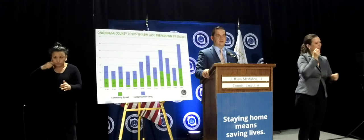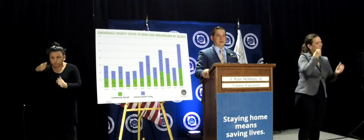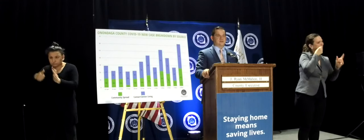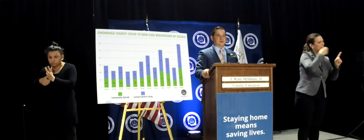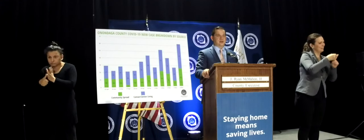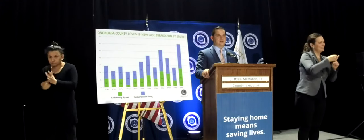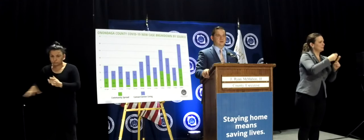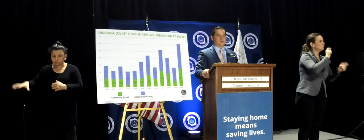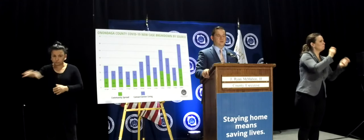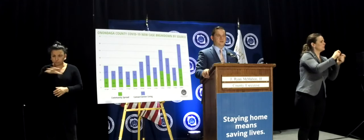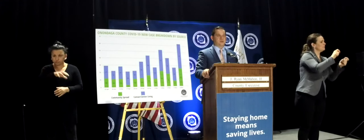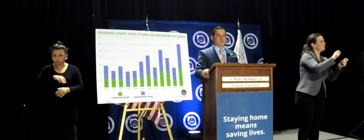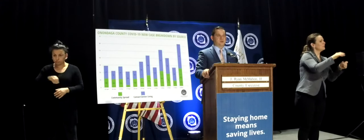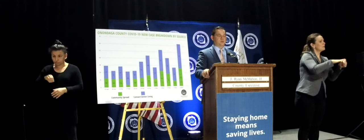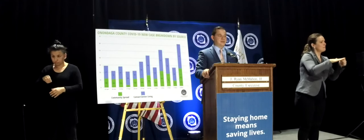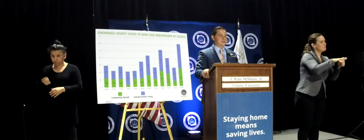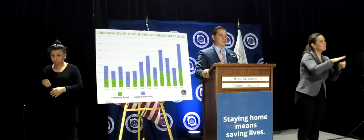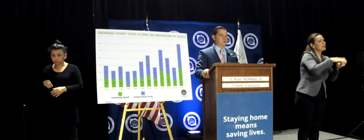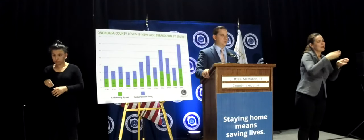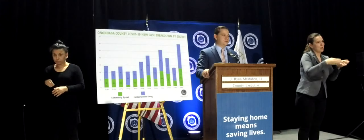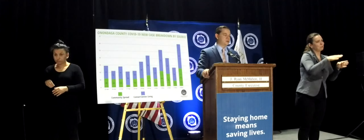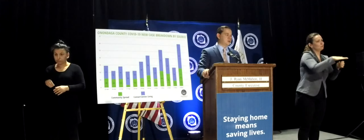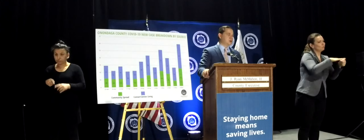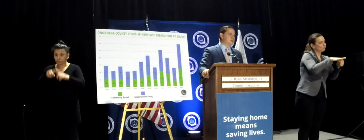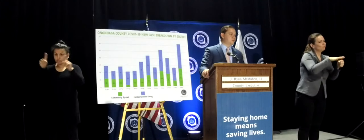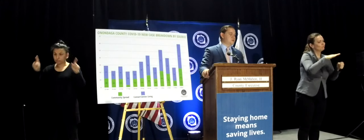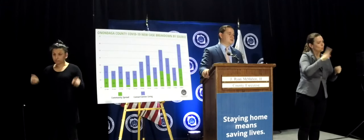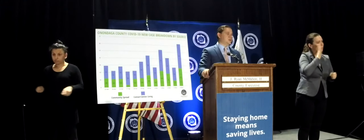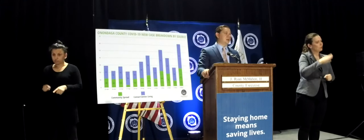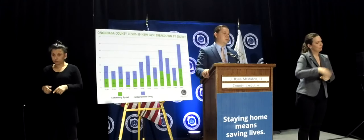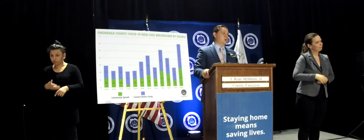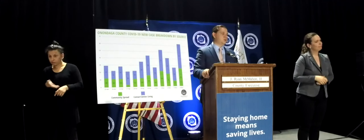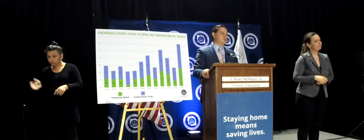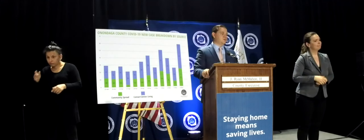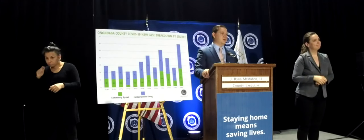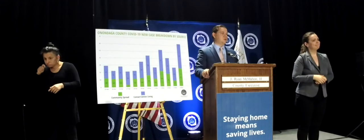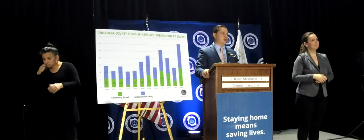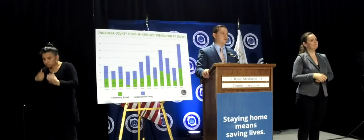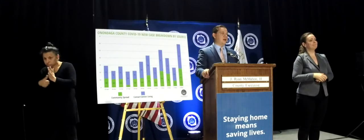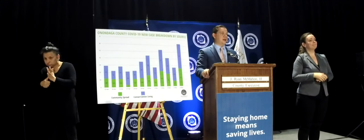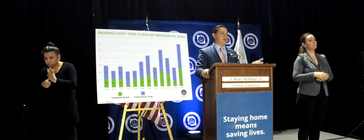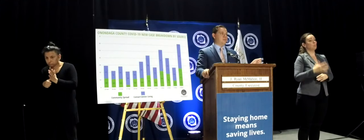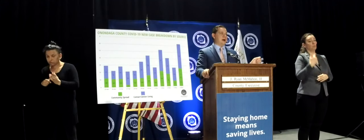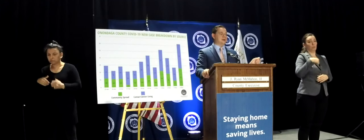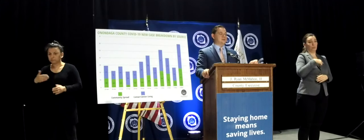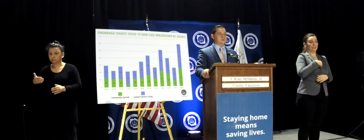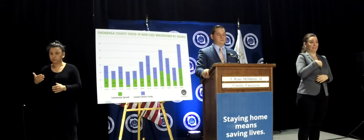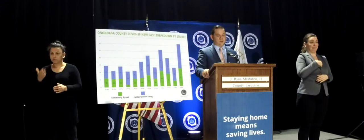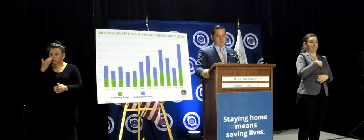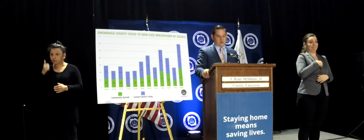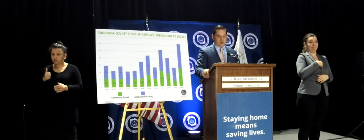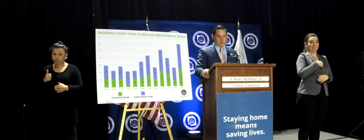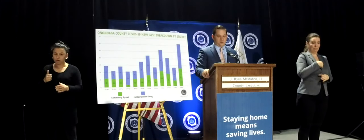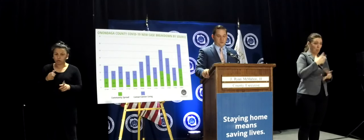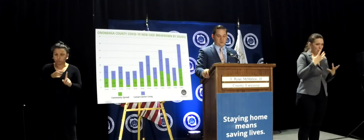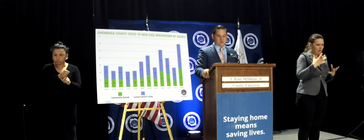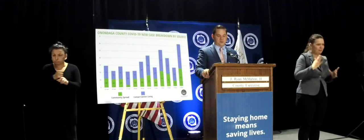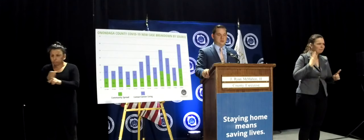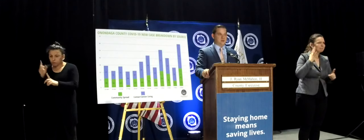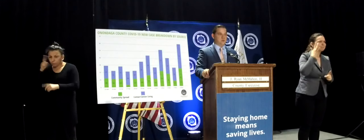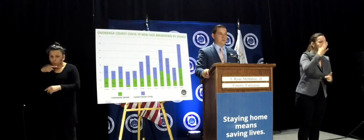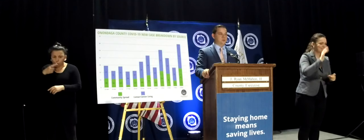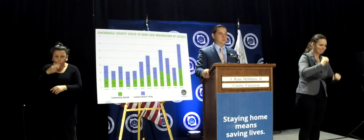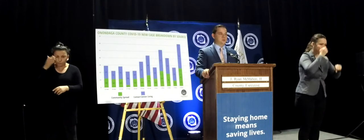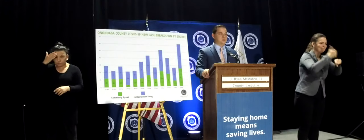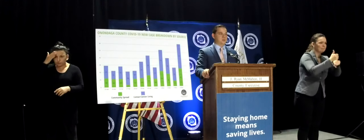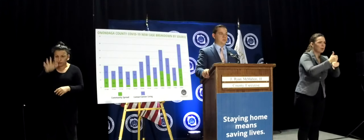testing and advertise for testing with potentially mobile testing units in specific neighborhoods to try to find hidden pockets. We will do this in the